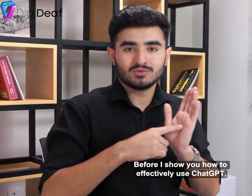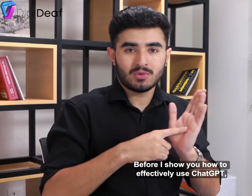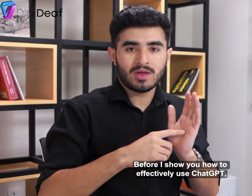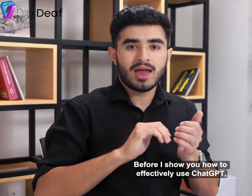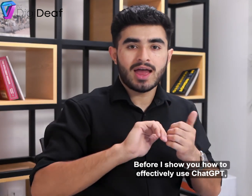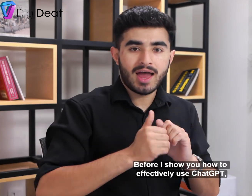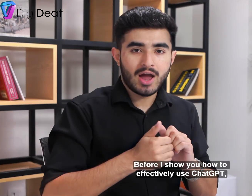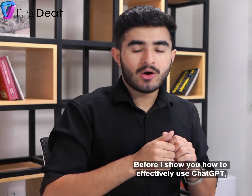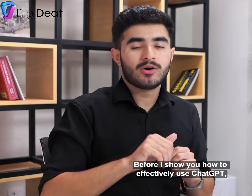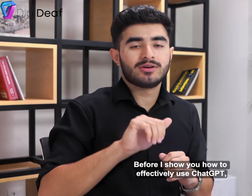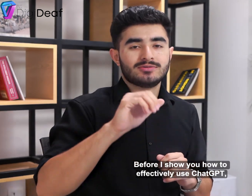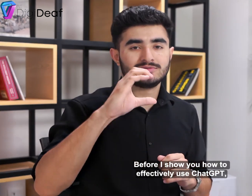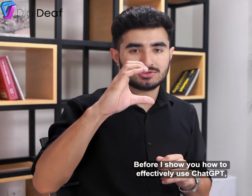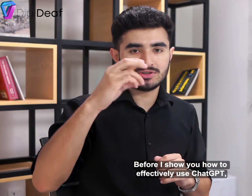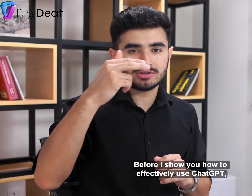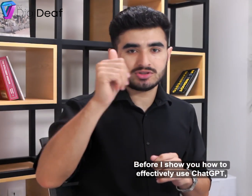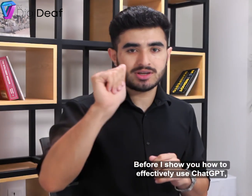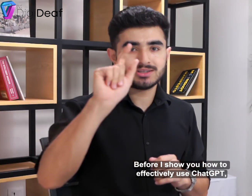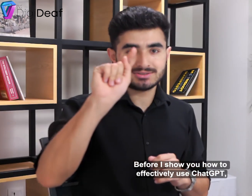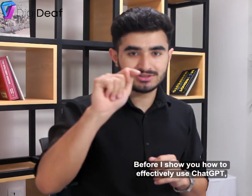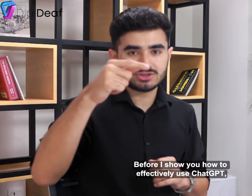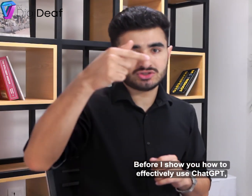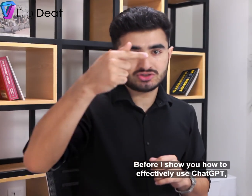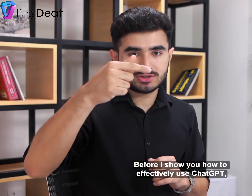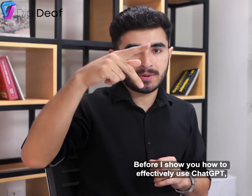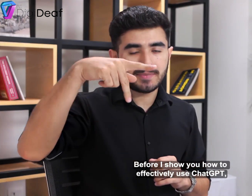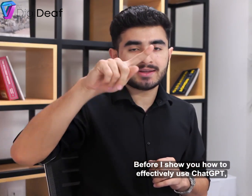Before I show you how to effectively use ChatGPT,